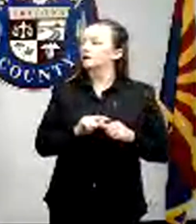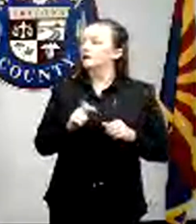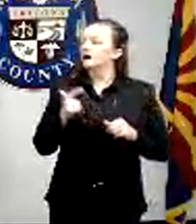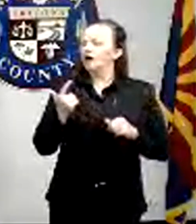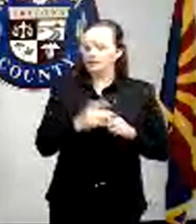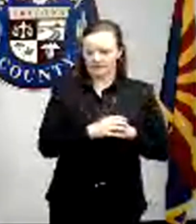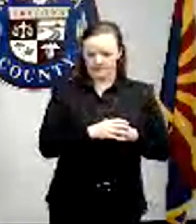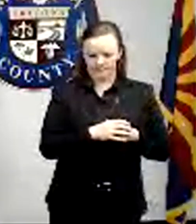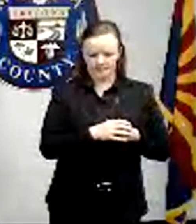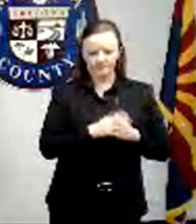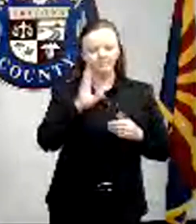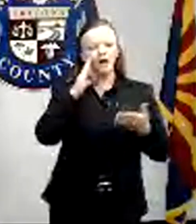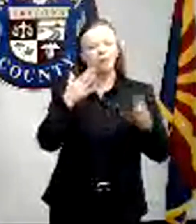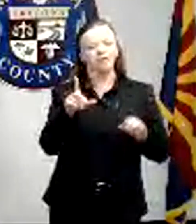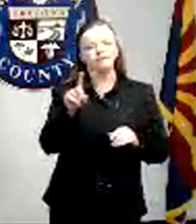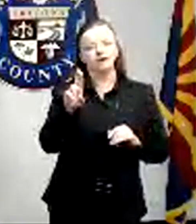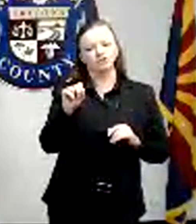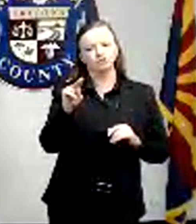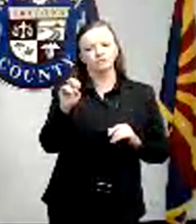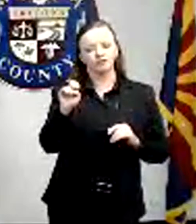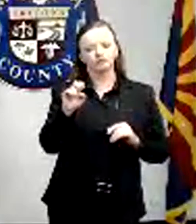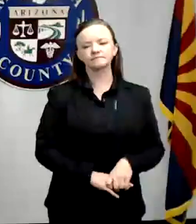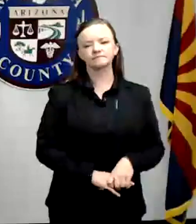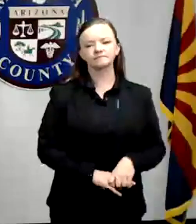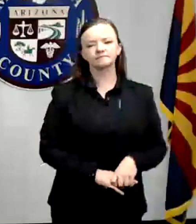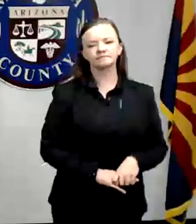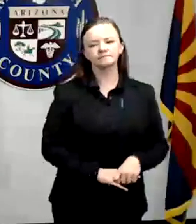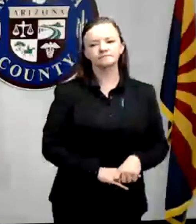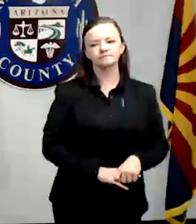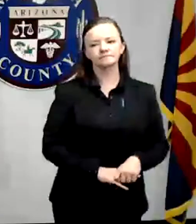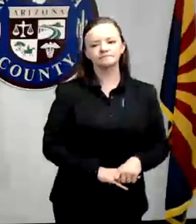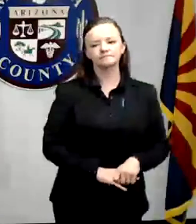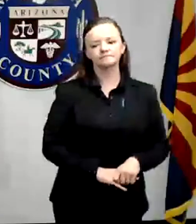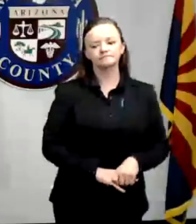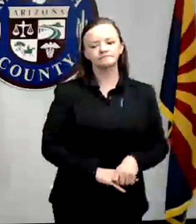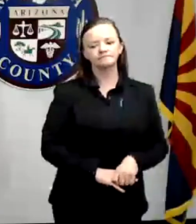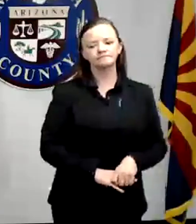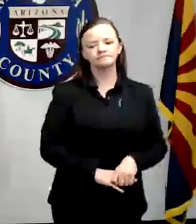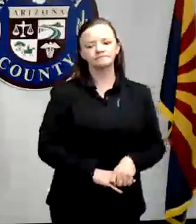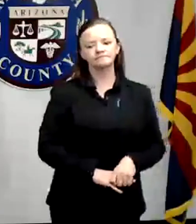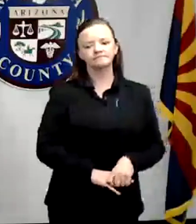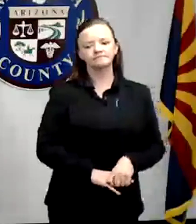So I'll let Dr. Sonnenschein will field both those questions.